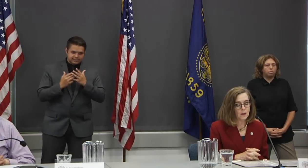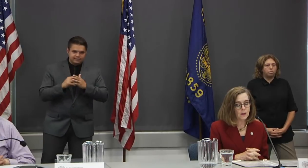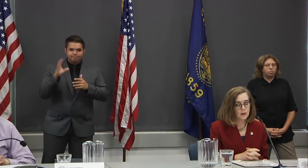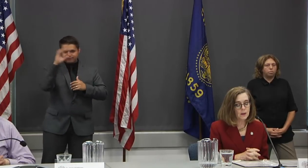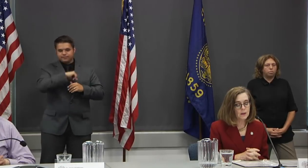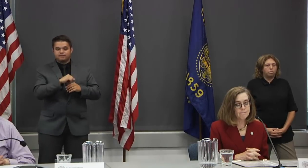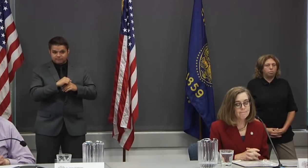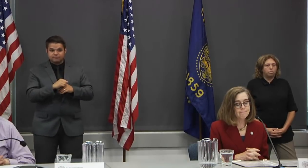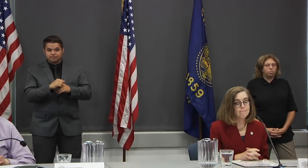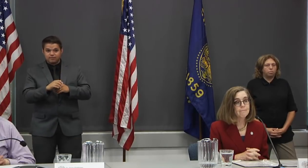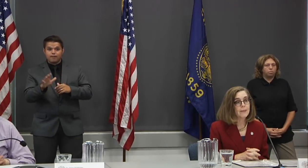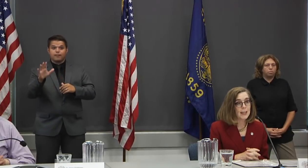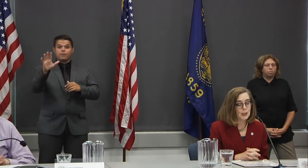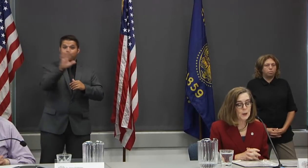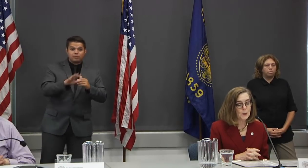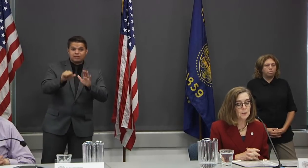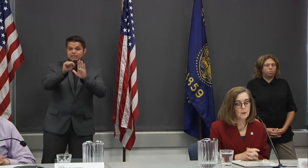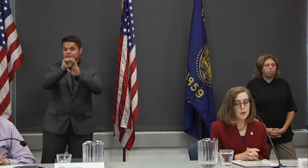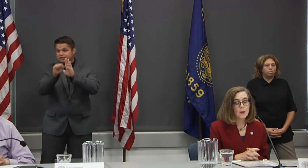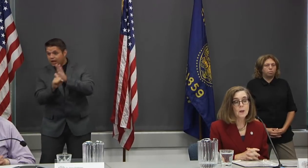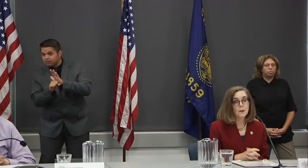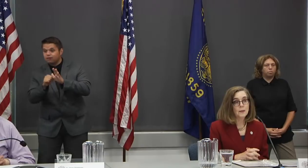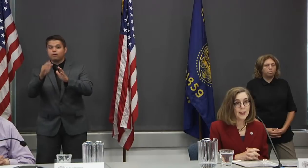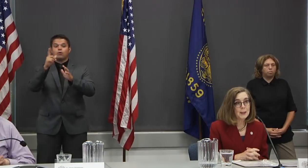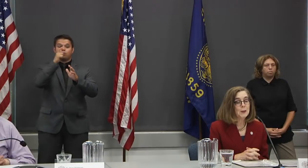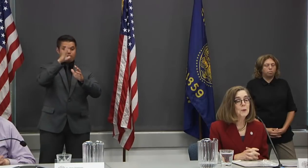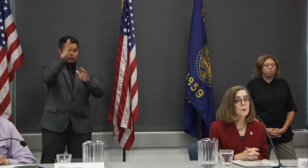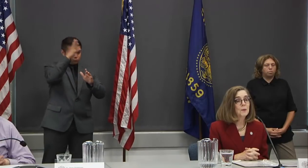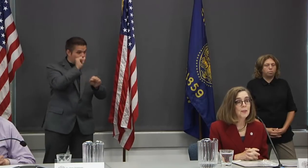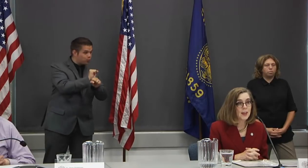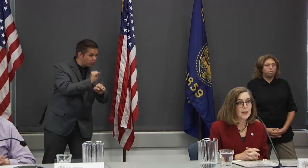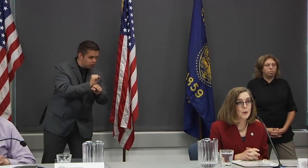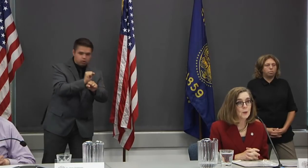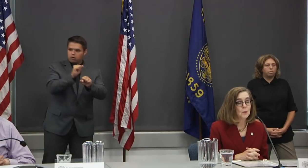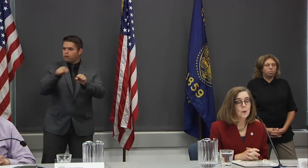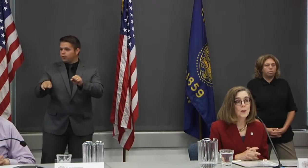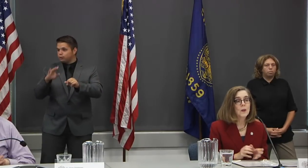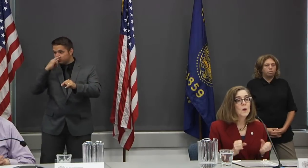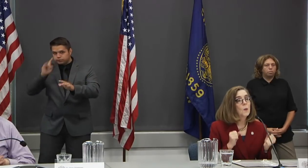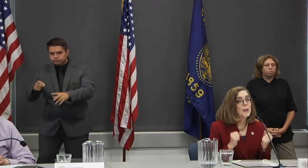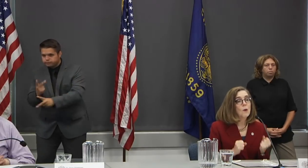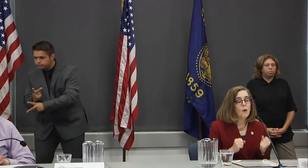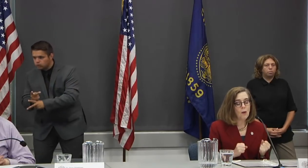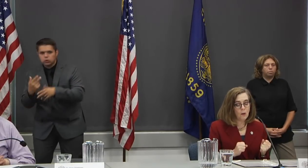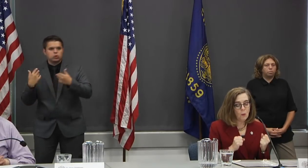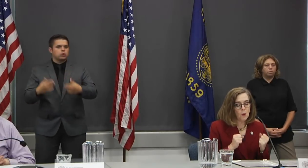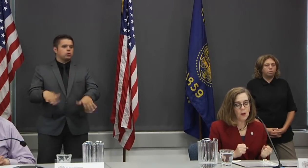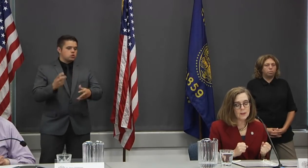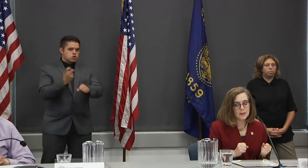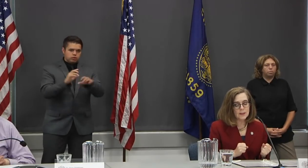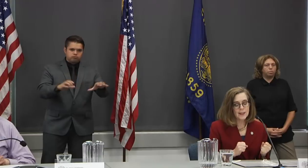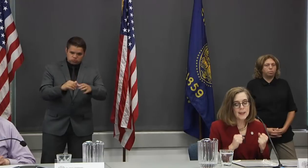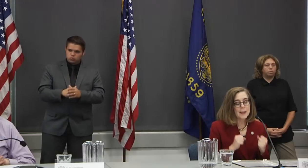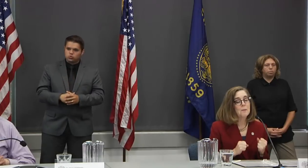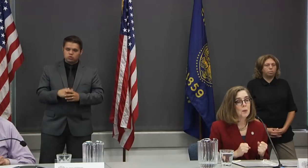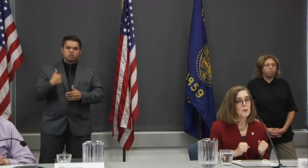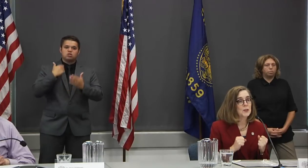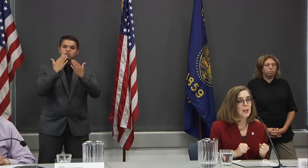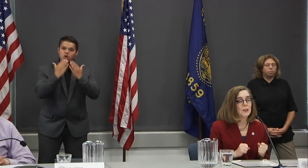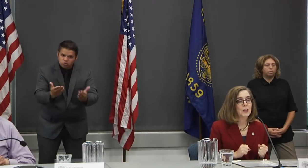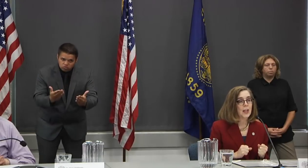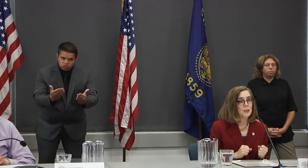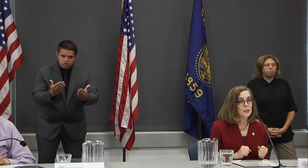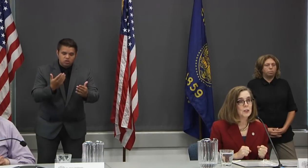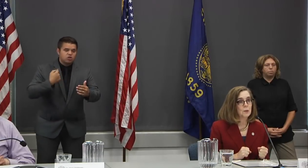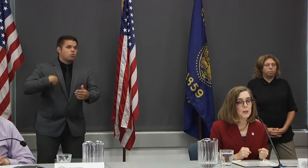childcare. Thank you. Thank you. Thank you. We all want